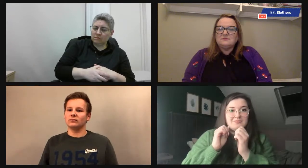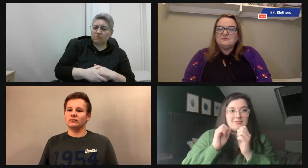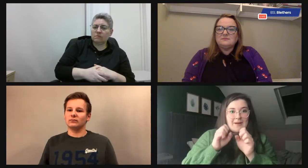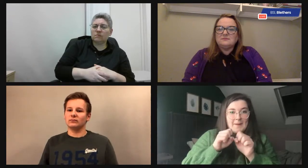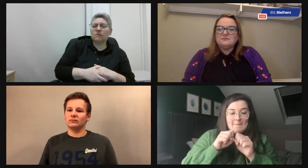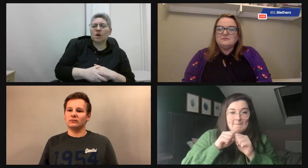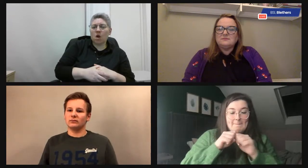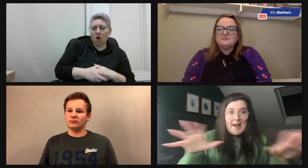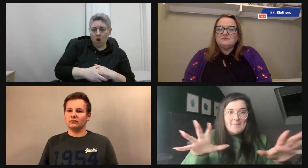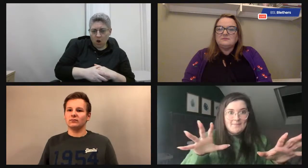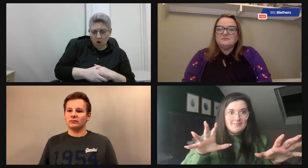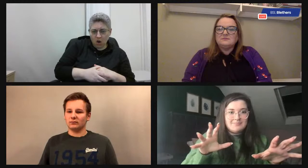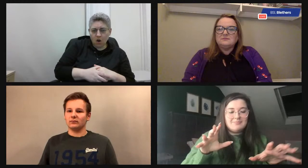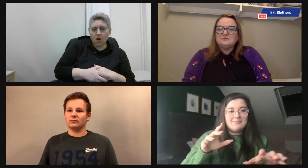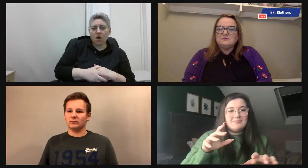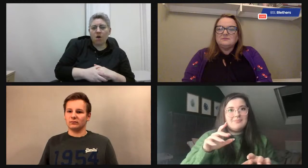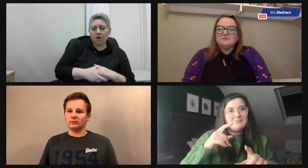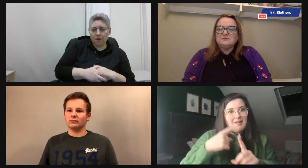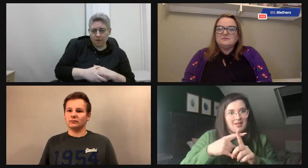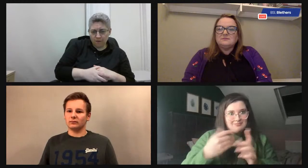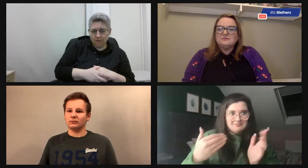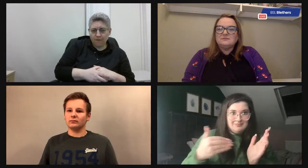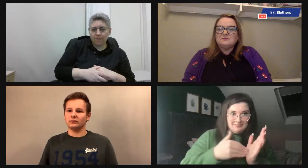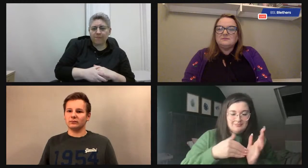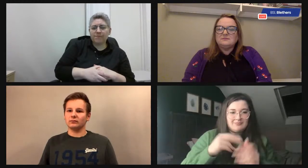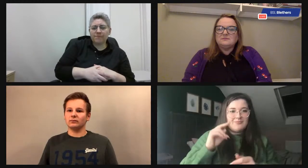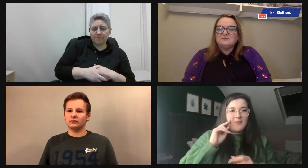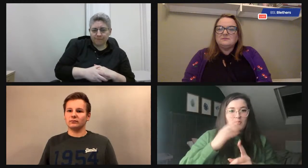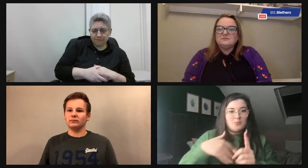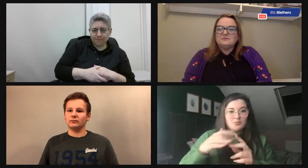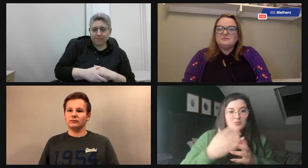the exposure is just incredible. I mean, you put